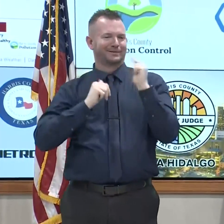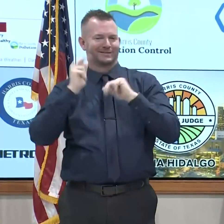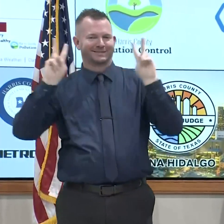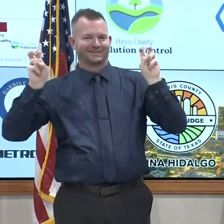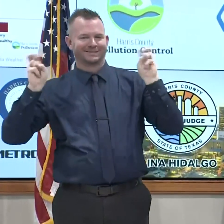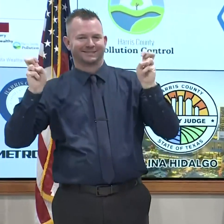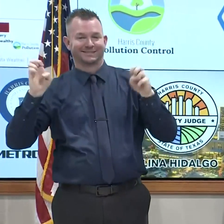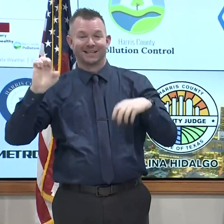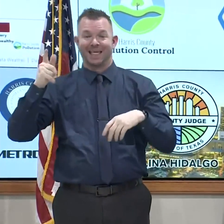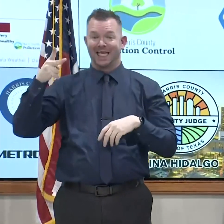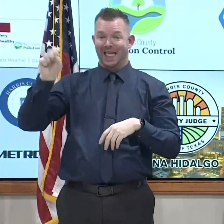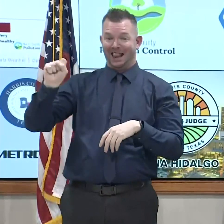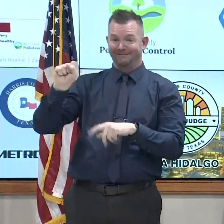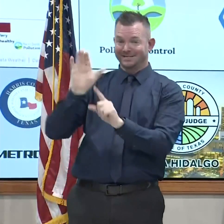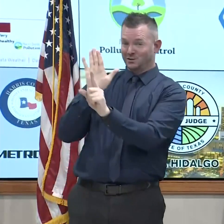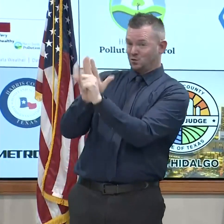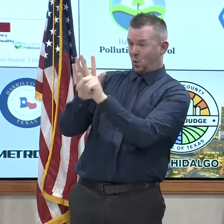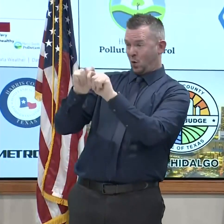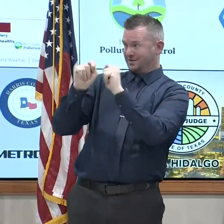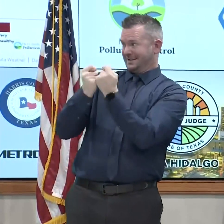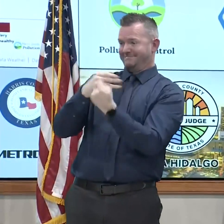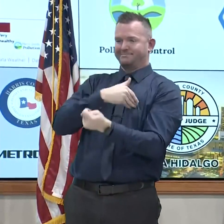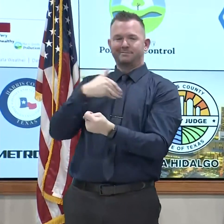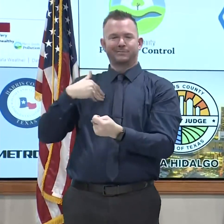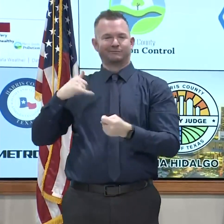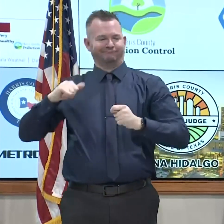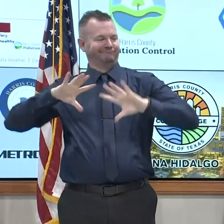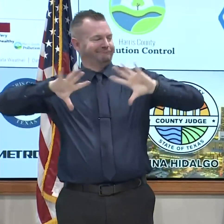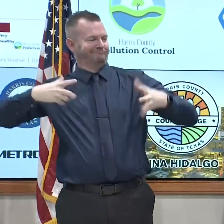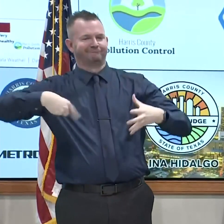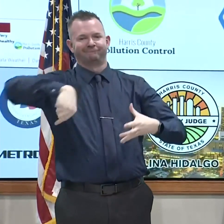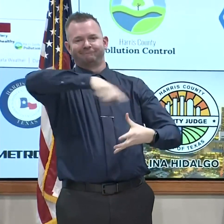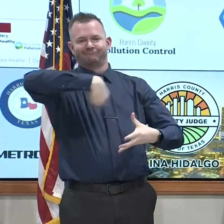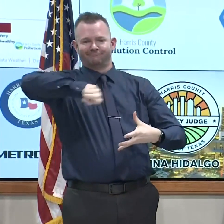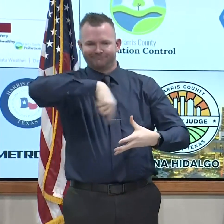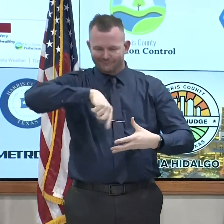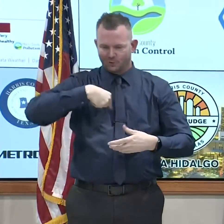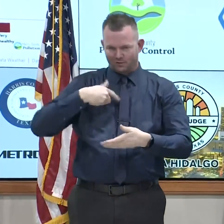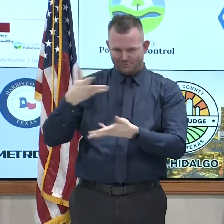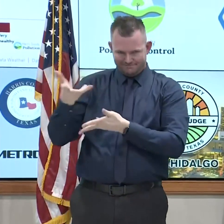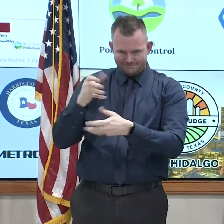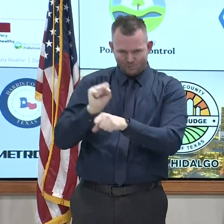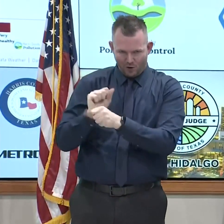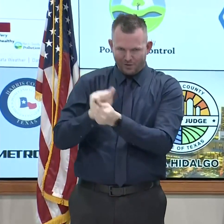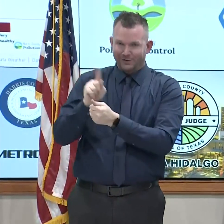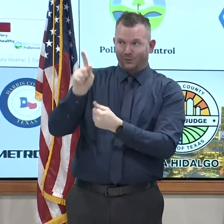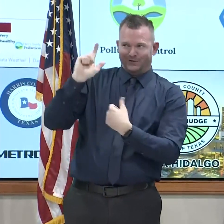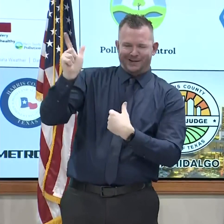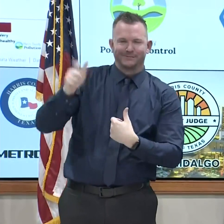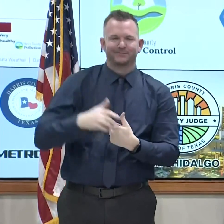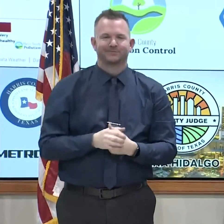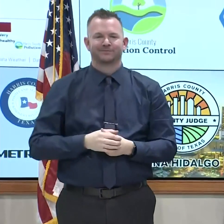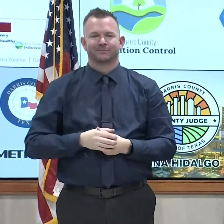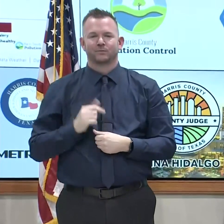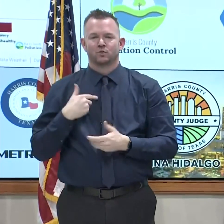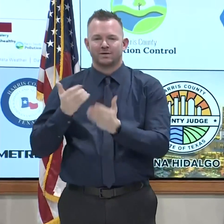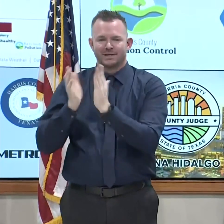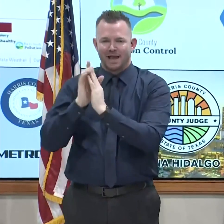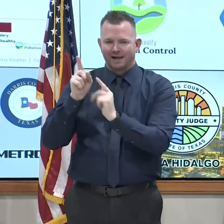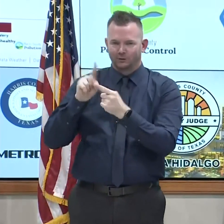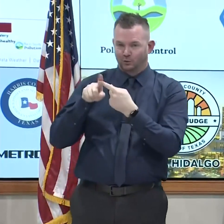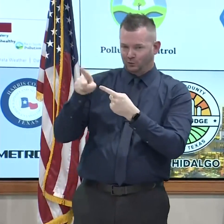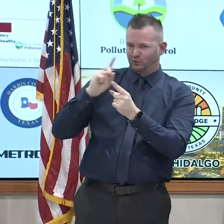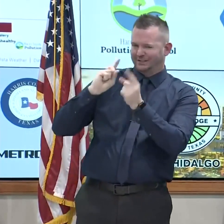members. You'll probably meet him later. I would ask you to interview him before Elvis leaves the